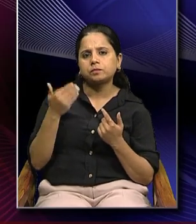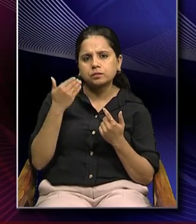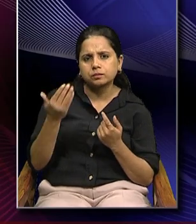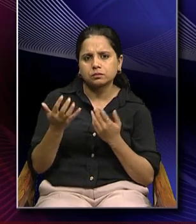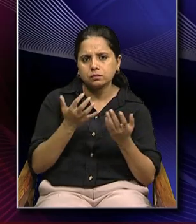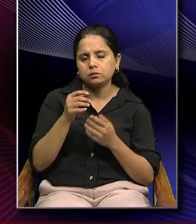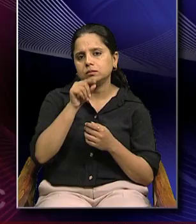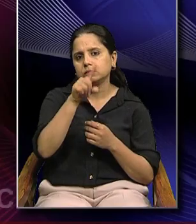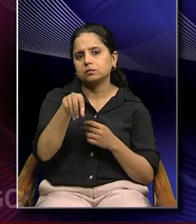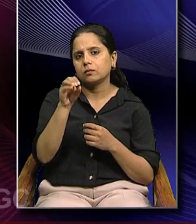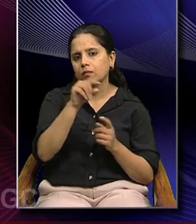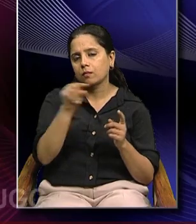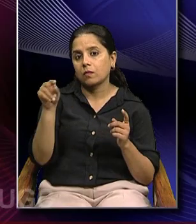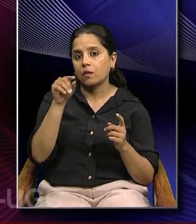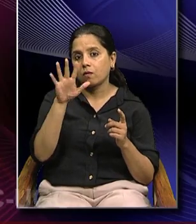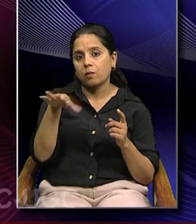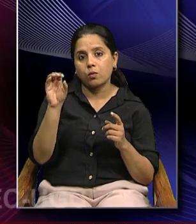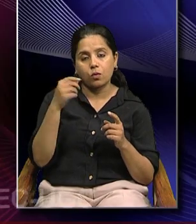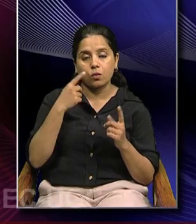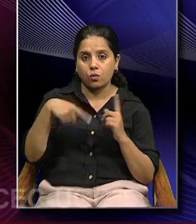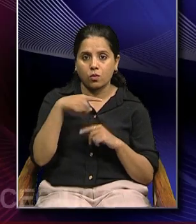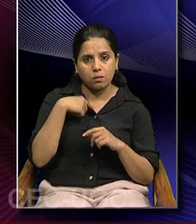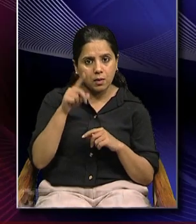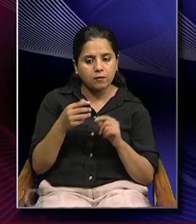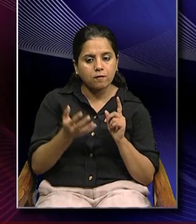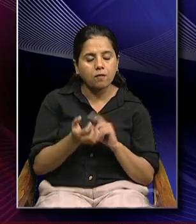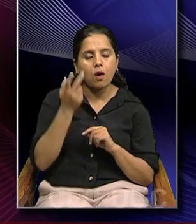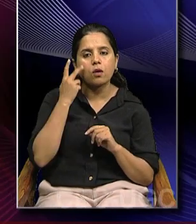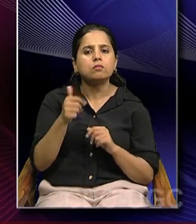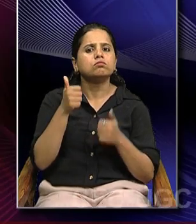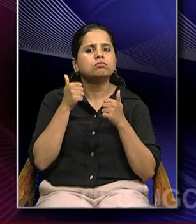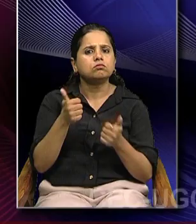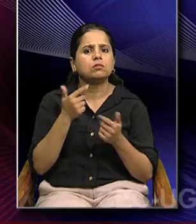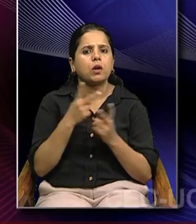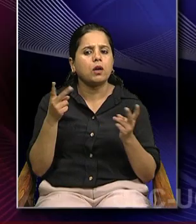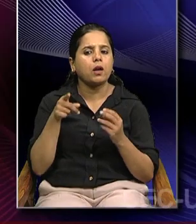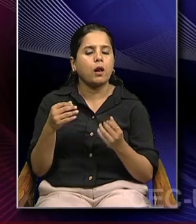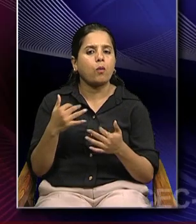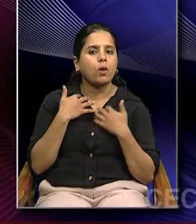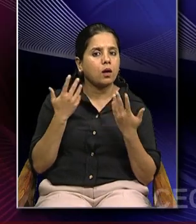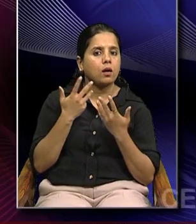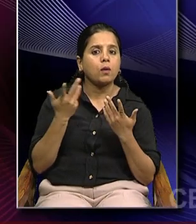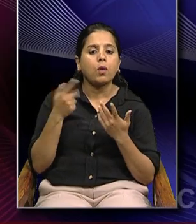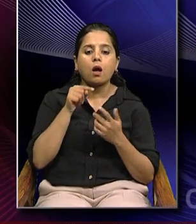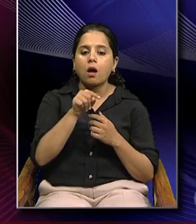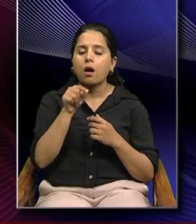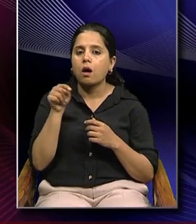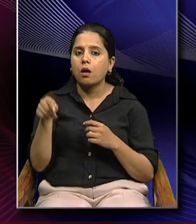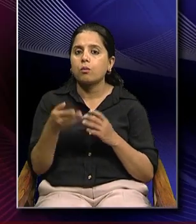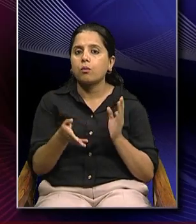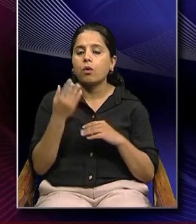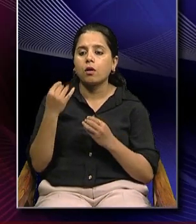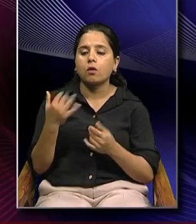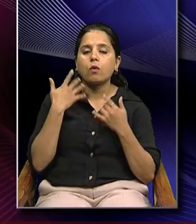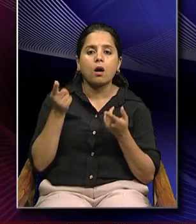marketing 1.0 to 5.0, we have to find the most influential one, that which segment is going to be the most